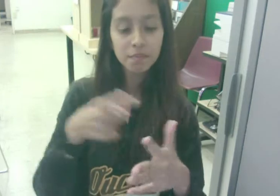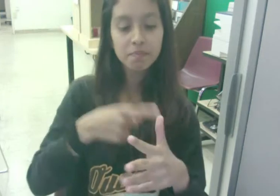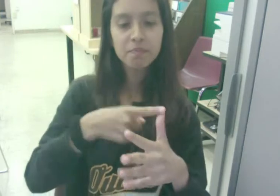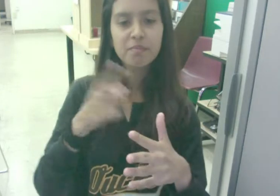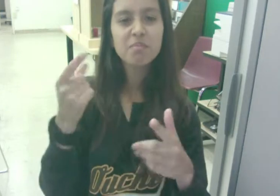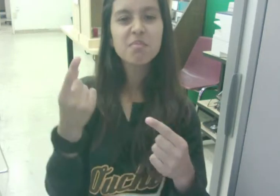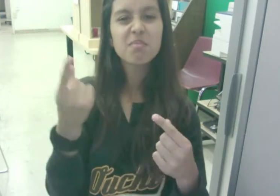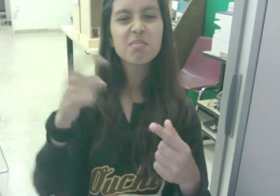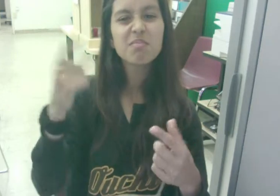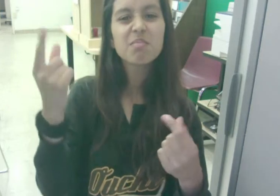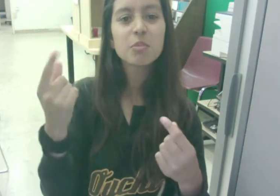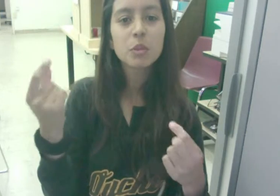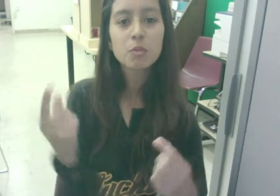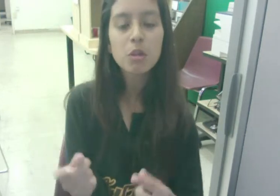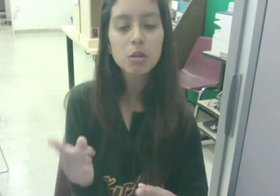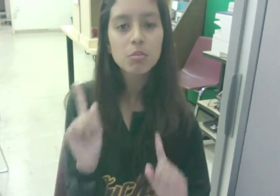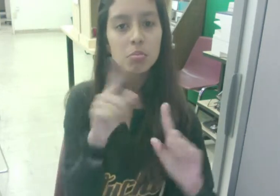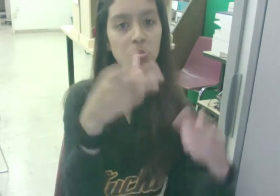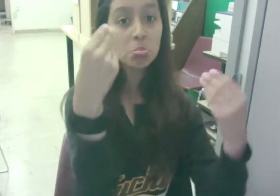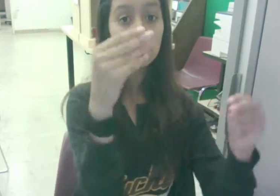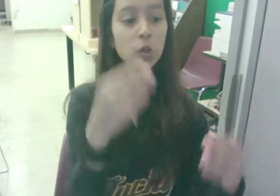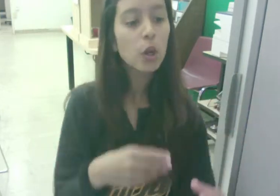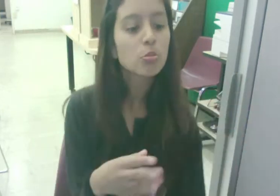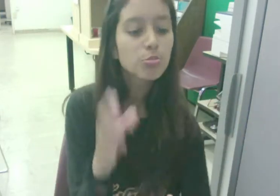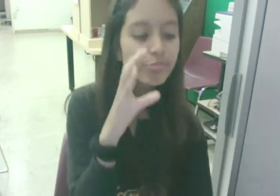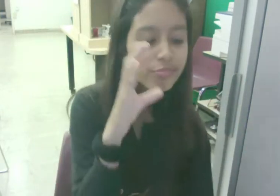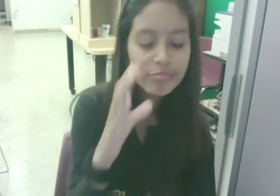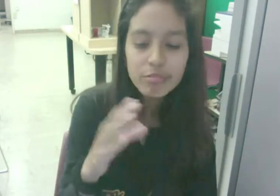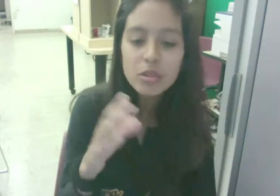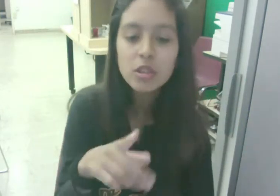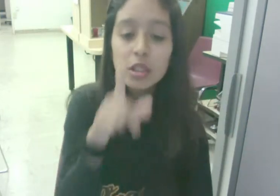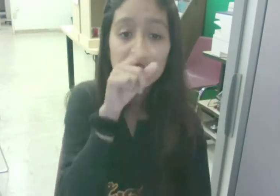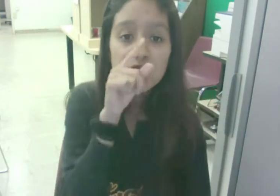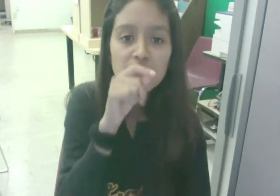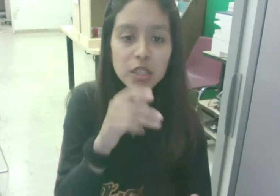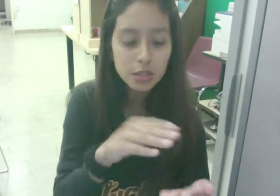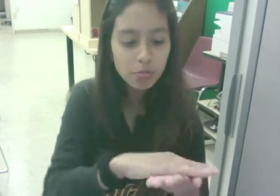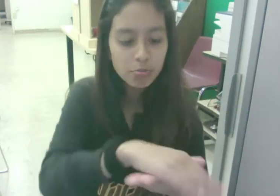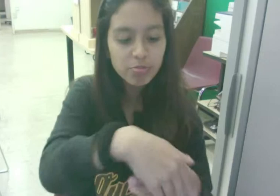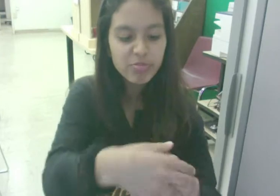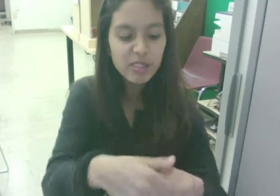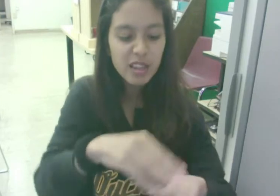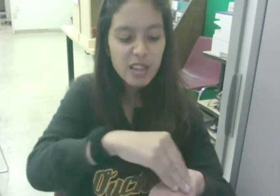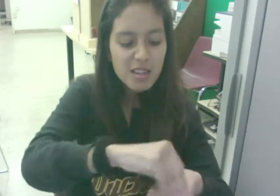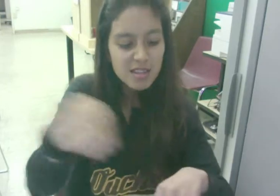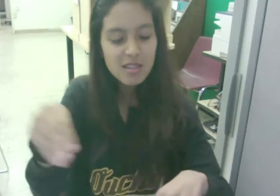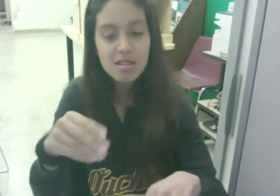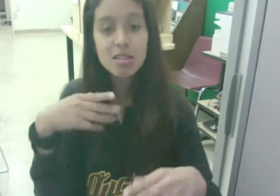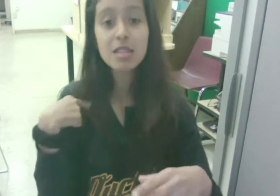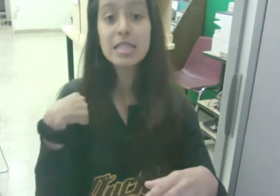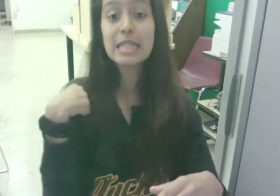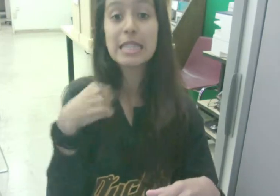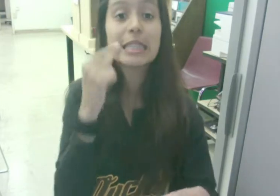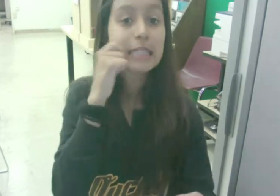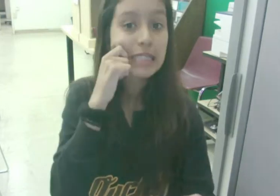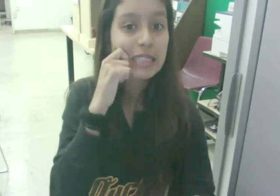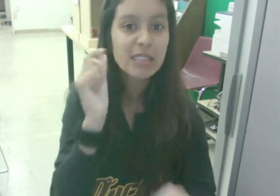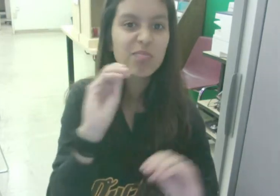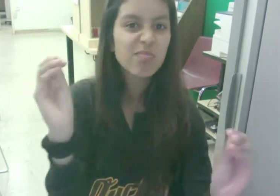boneless, skinless chicken, some flour tortillas, salsa,